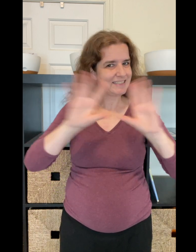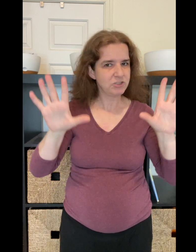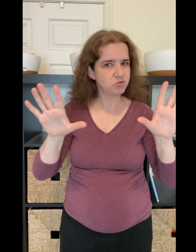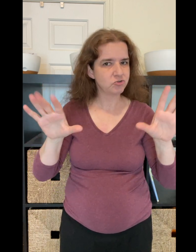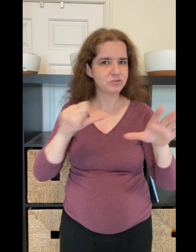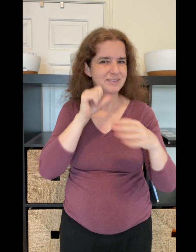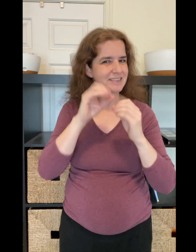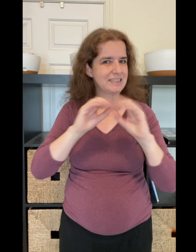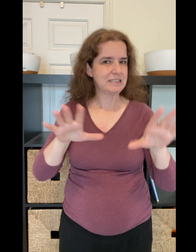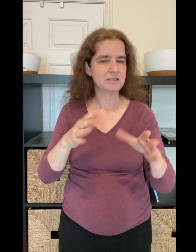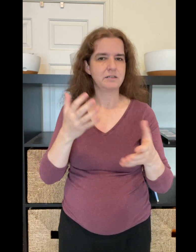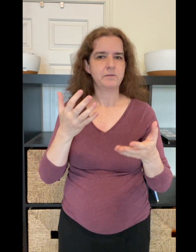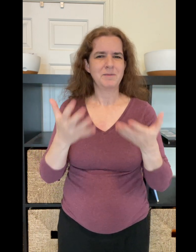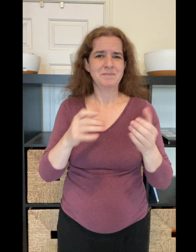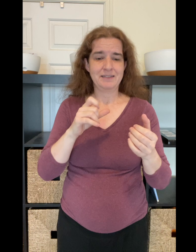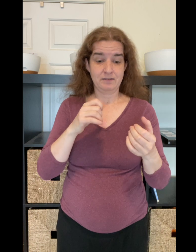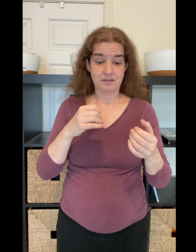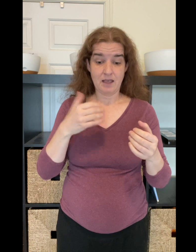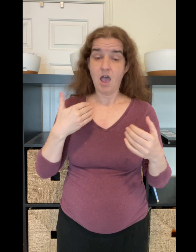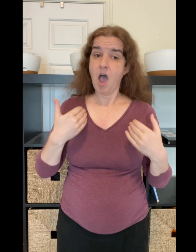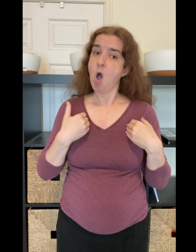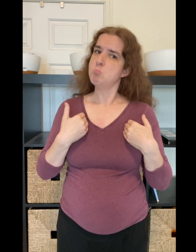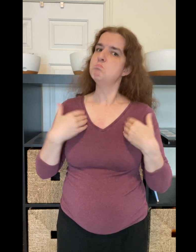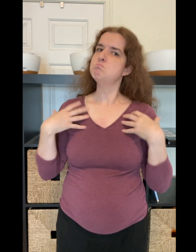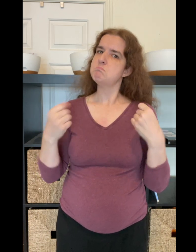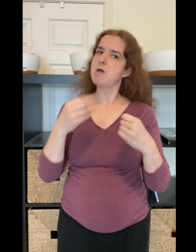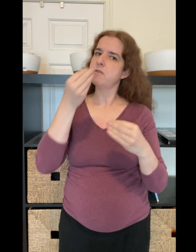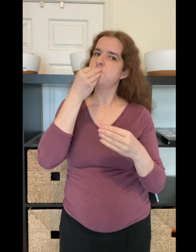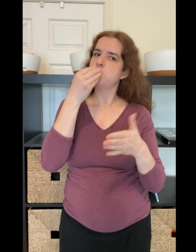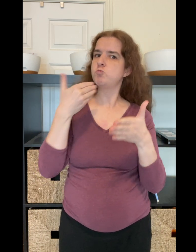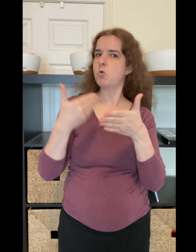right? Well, maybe not. The research says it's not clear.